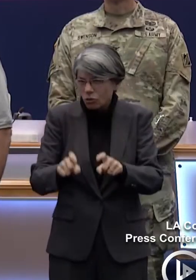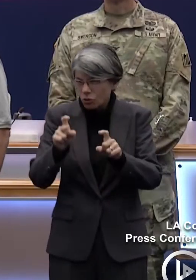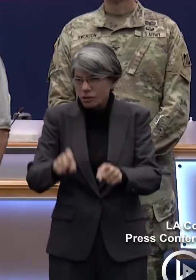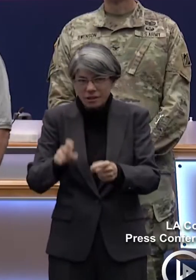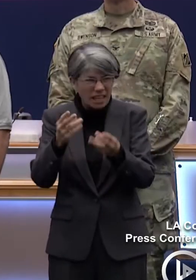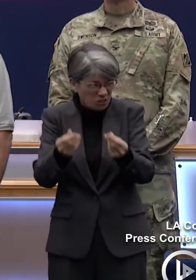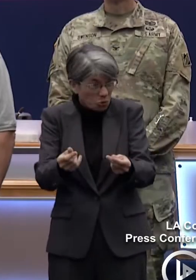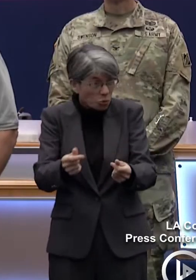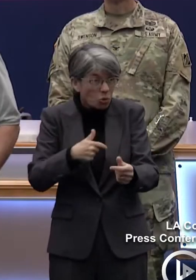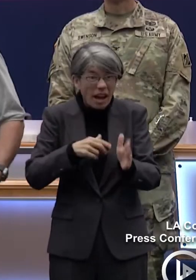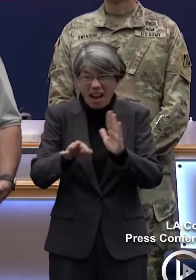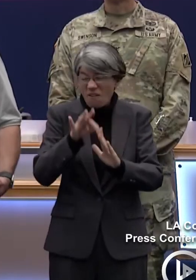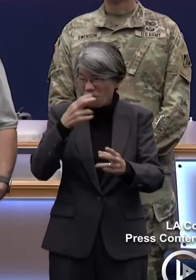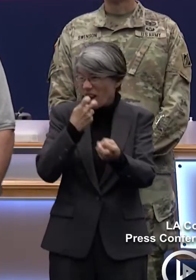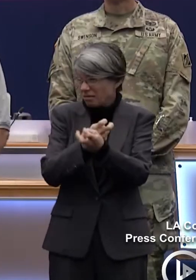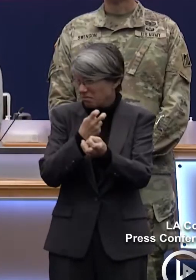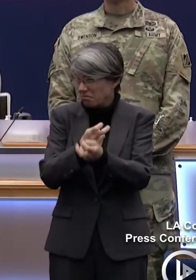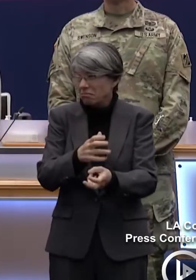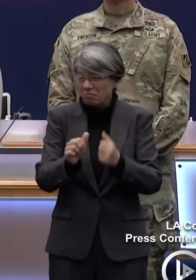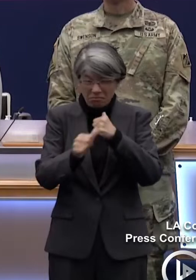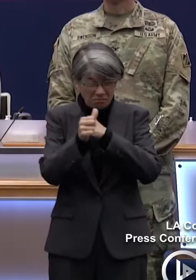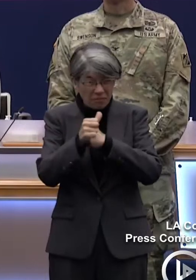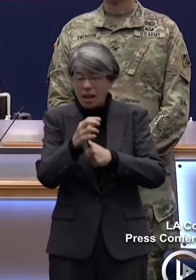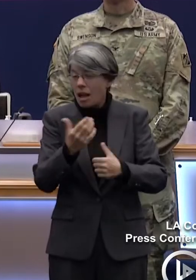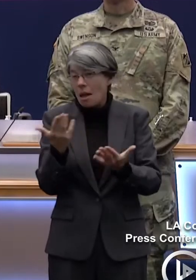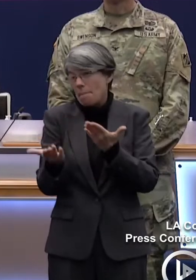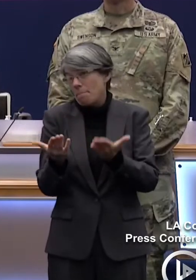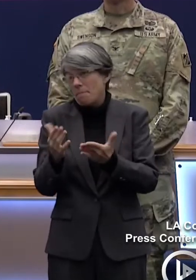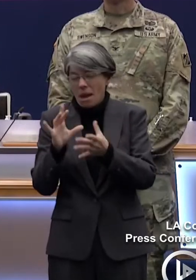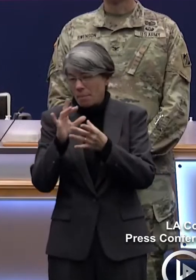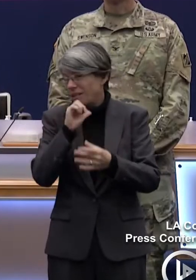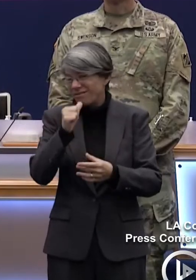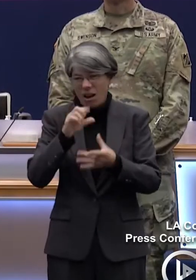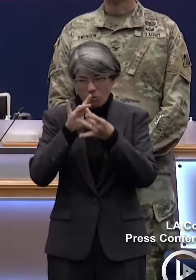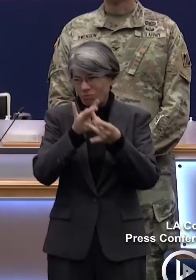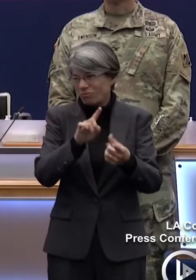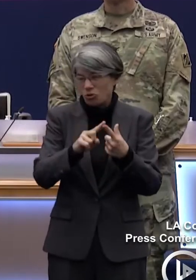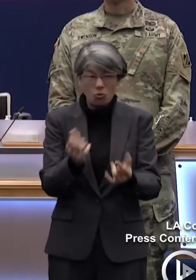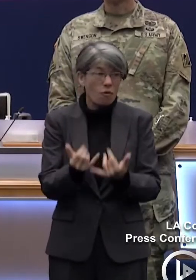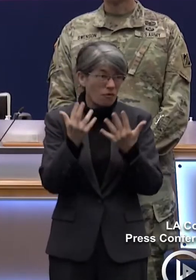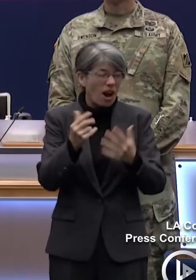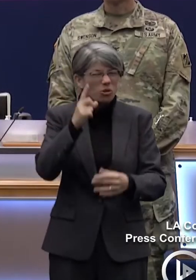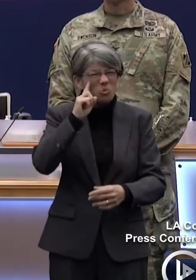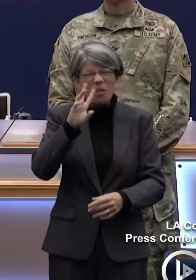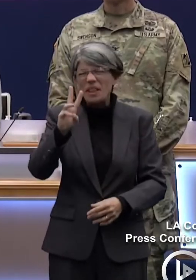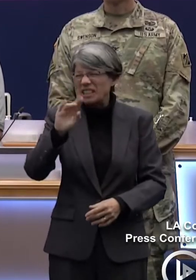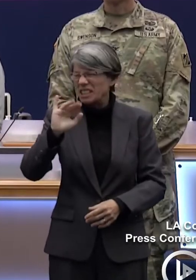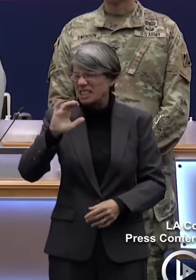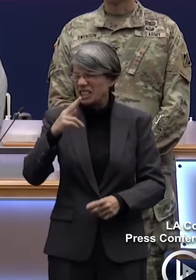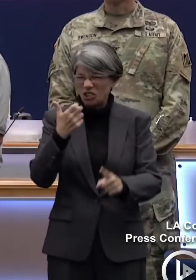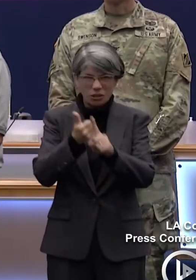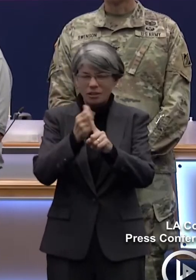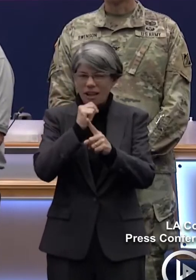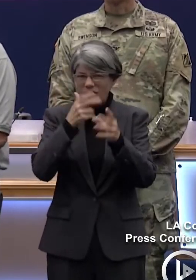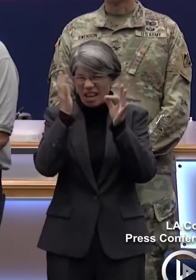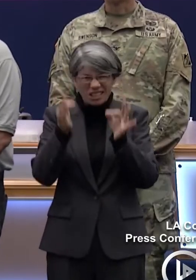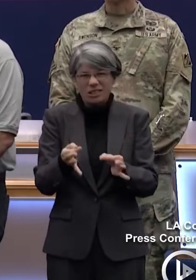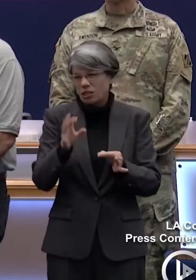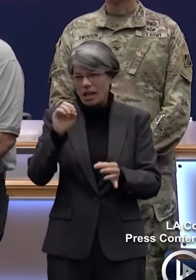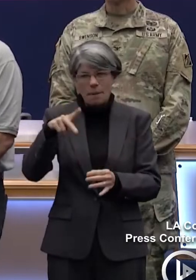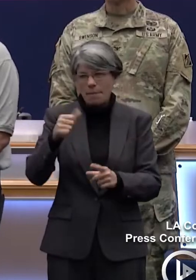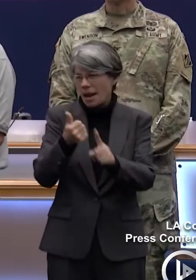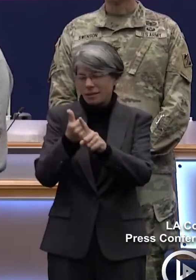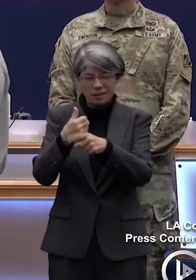and continuing to find contaminants that may not have been from the wildfire. So we think that 6 inches seems appropriate, but that's not a decision that EPA is